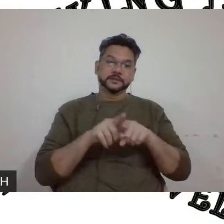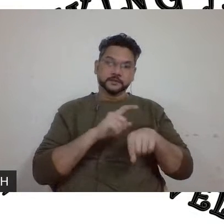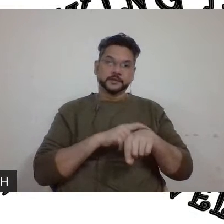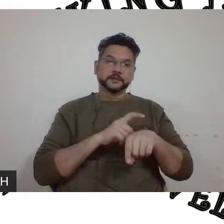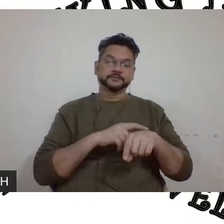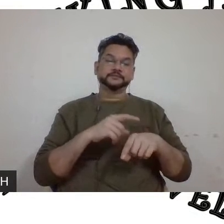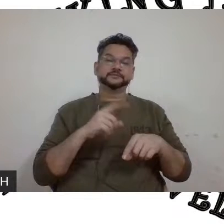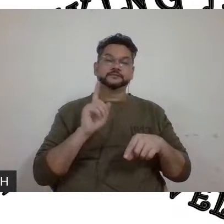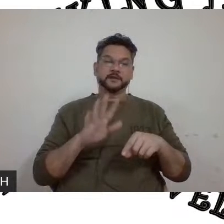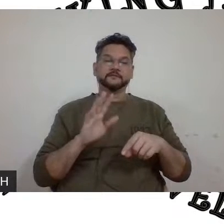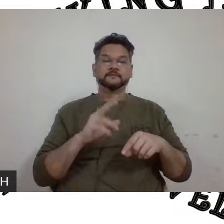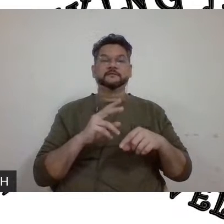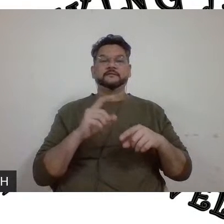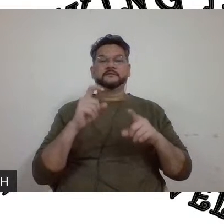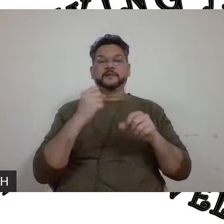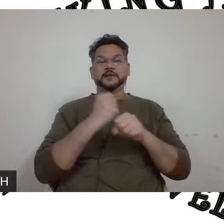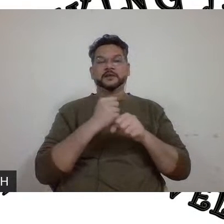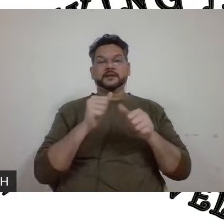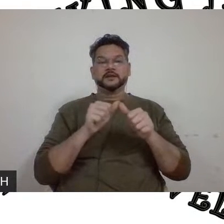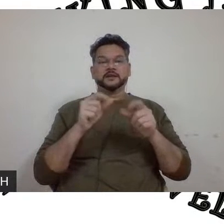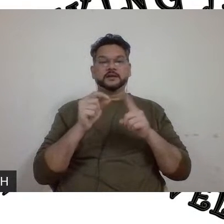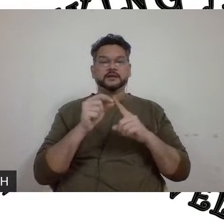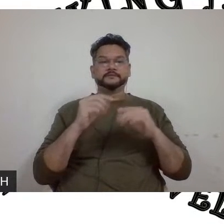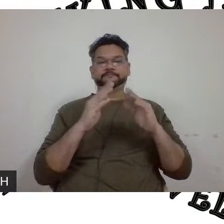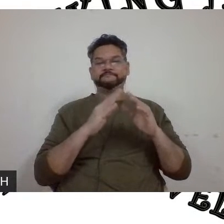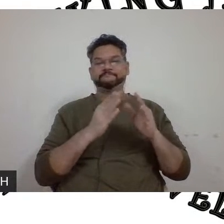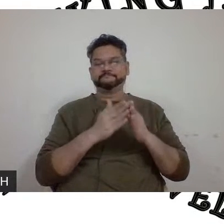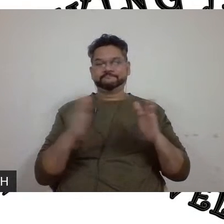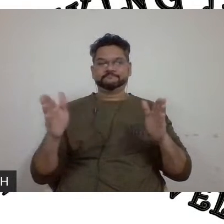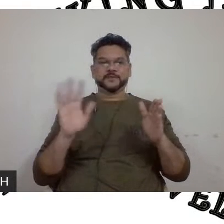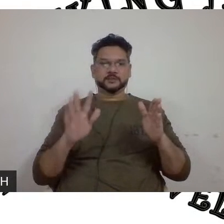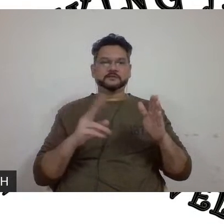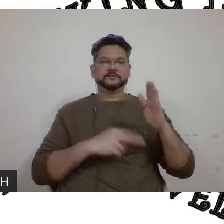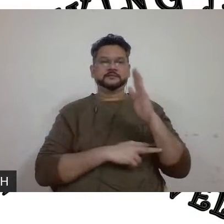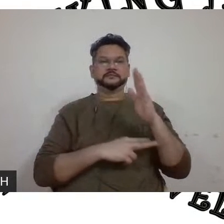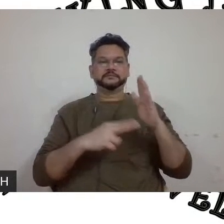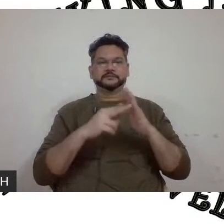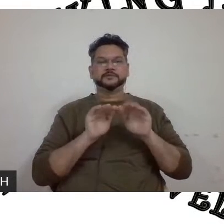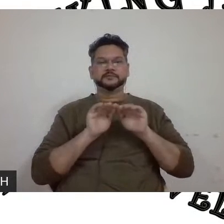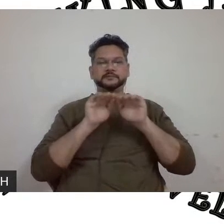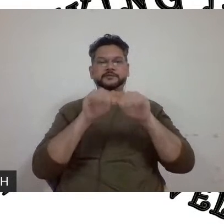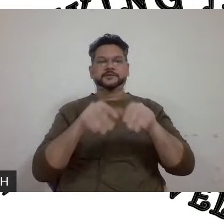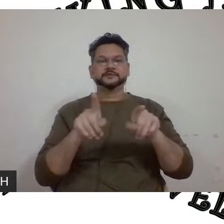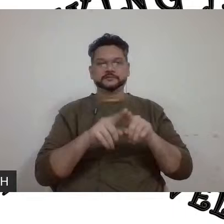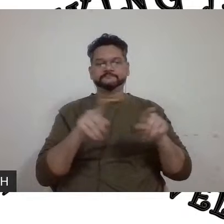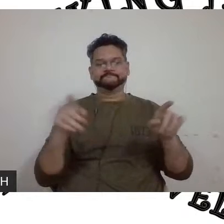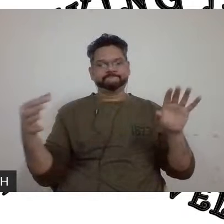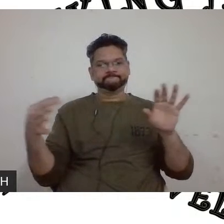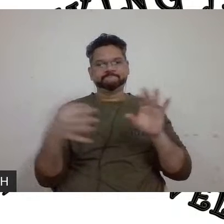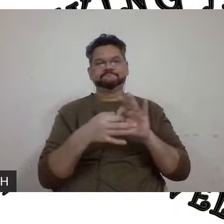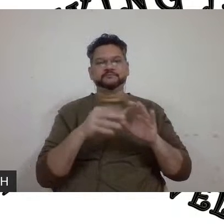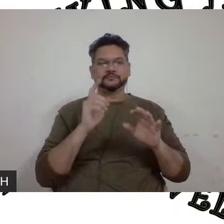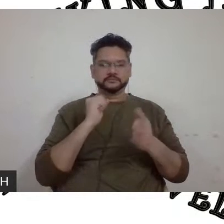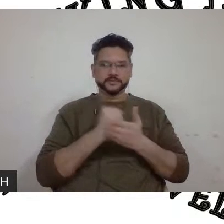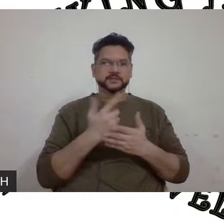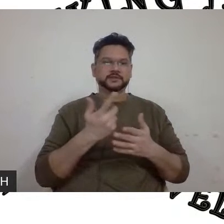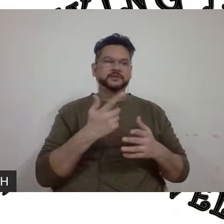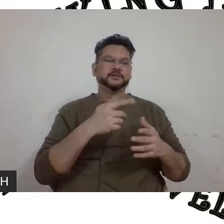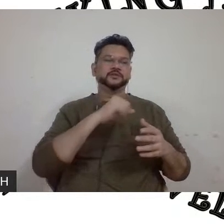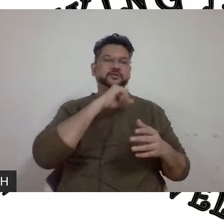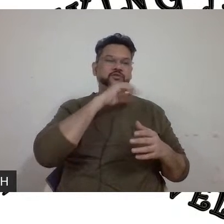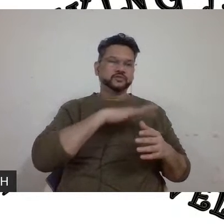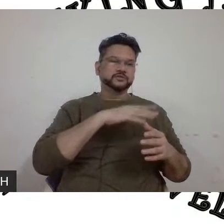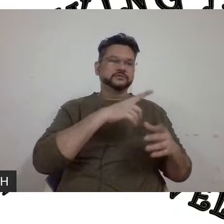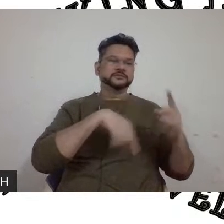a platform where the youth with disabilities can come together, they can understand the opportunities available. So if you look at